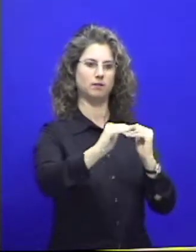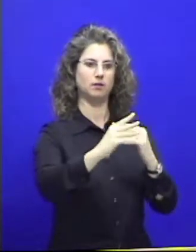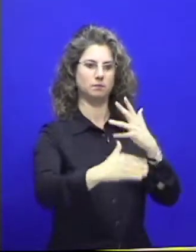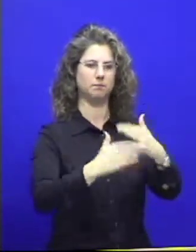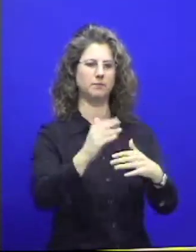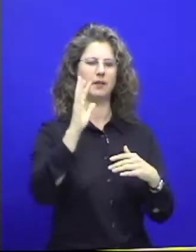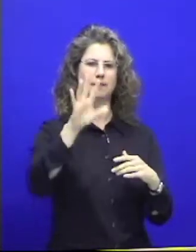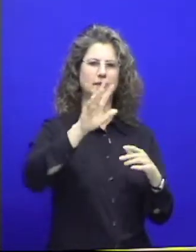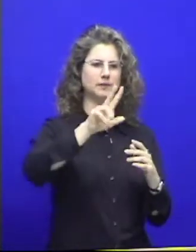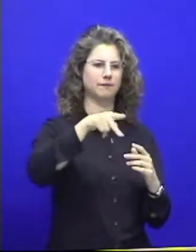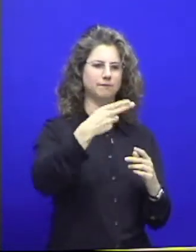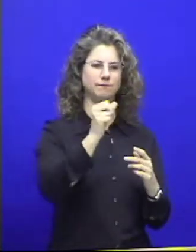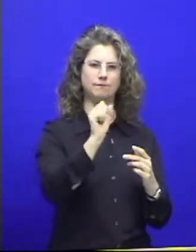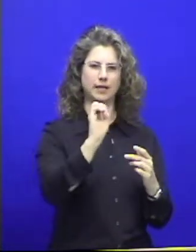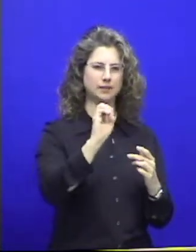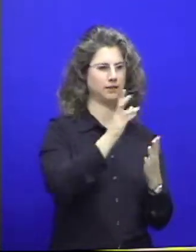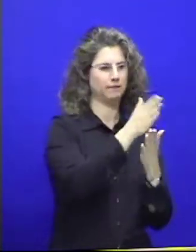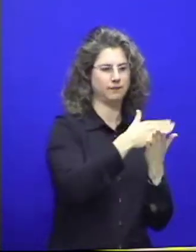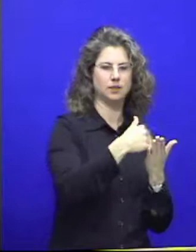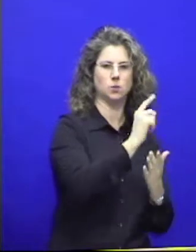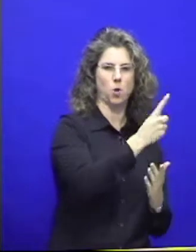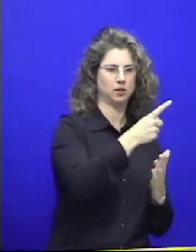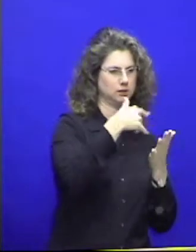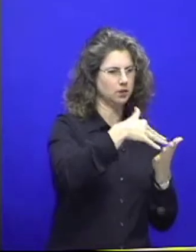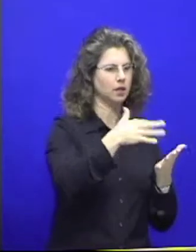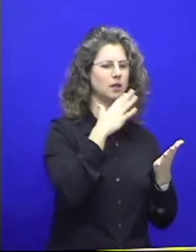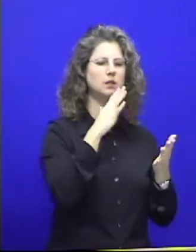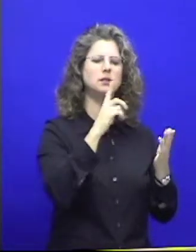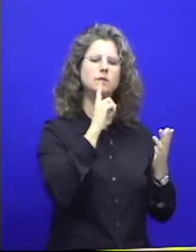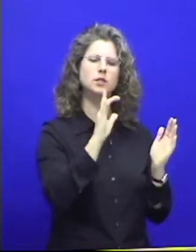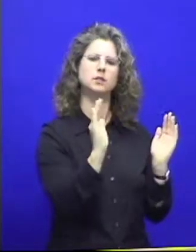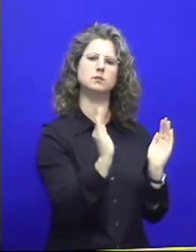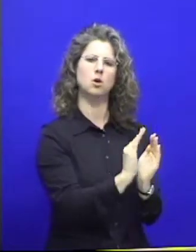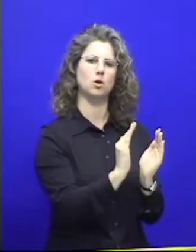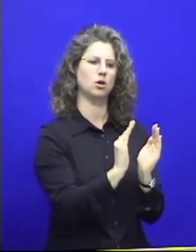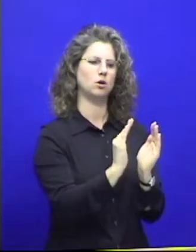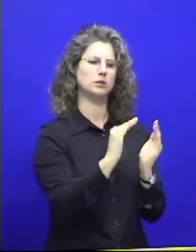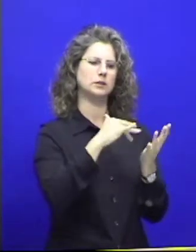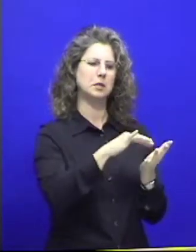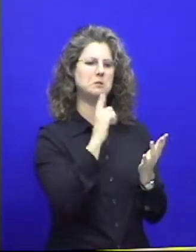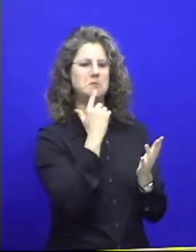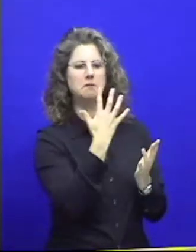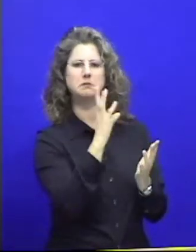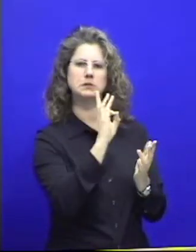called a phase 1 study. Very, very small study.